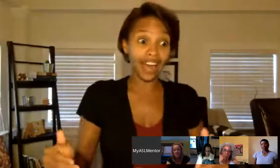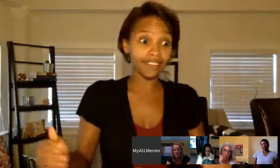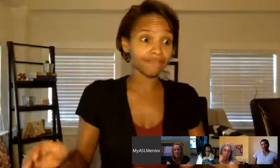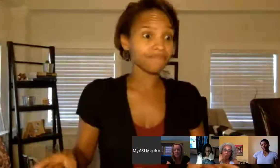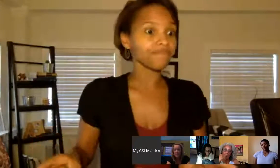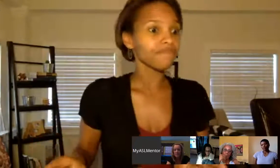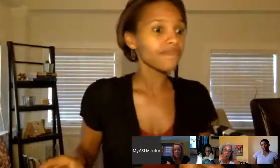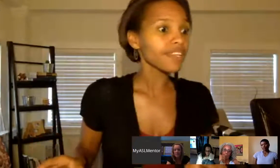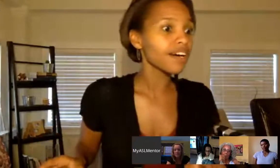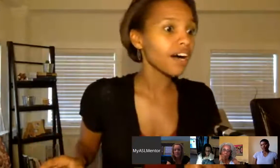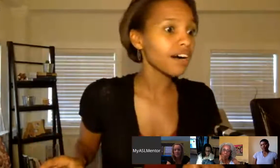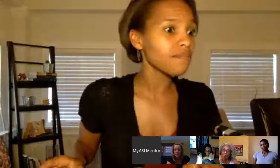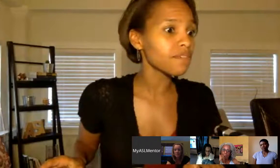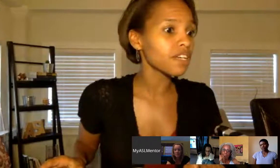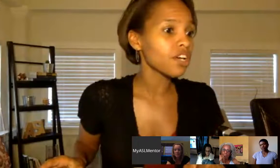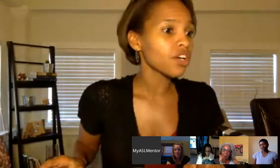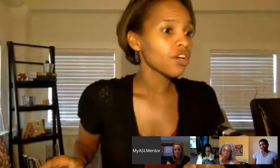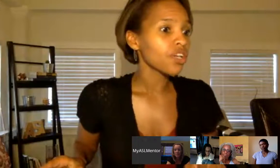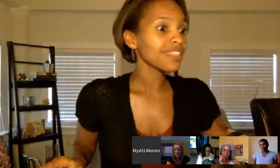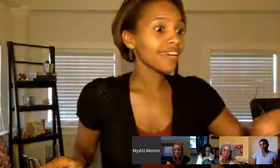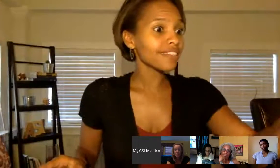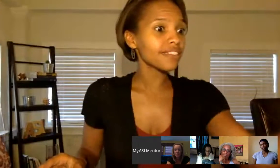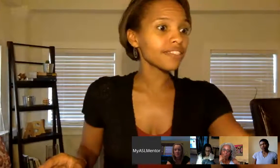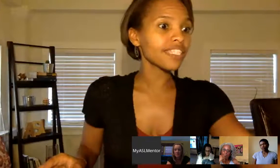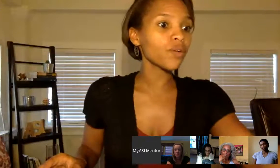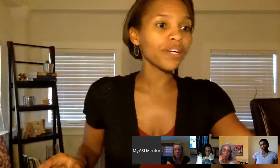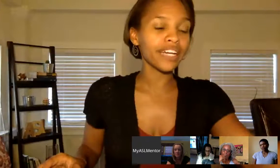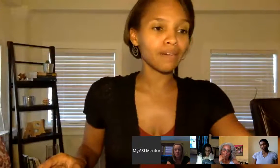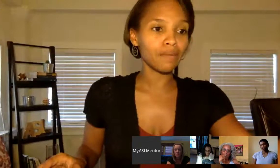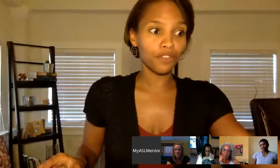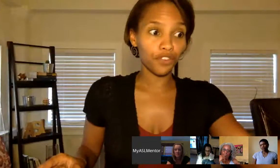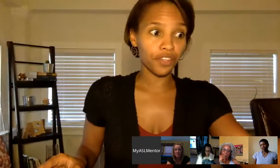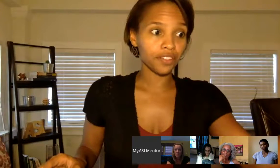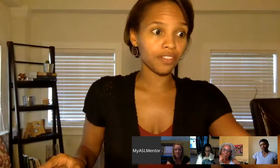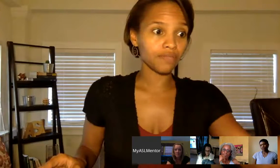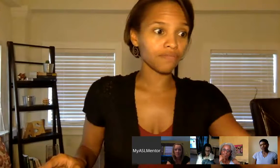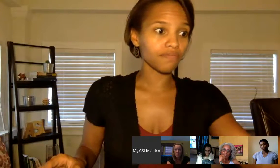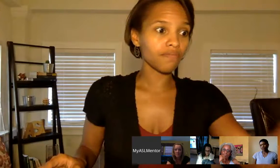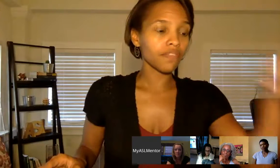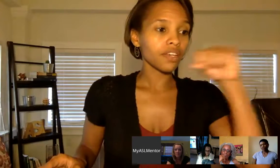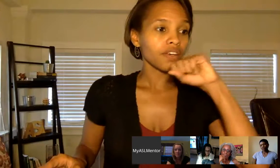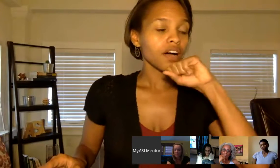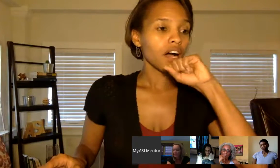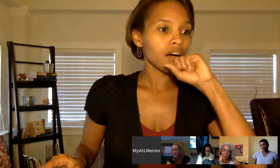on that, let's see what we can come up with for this.